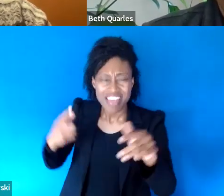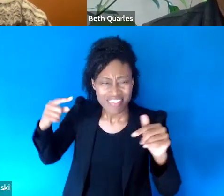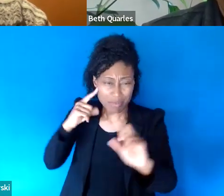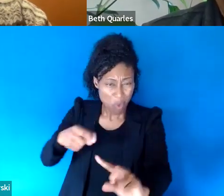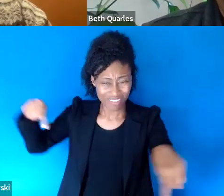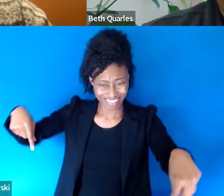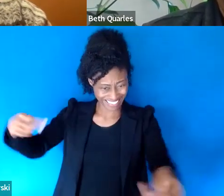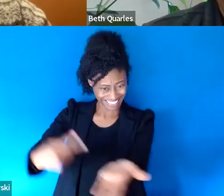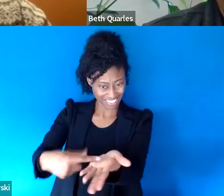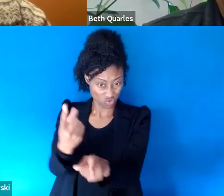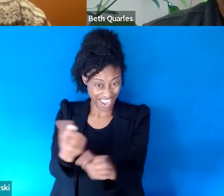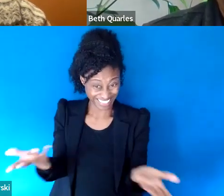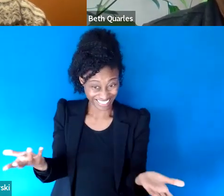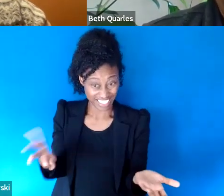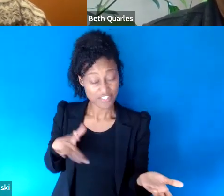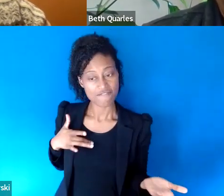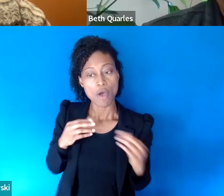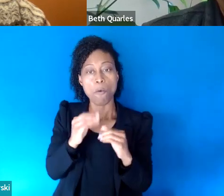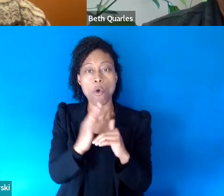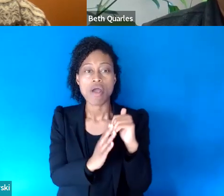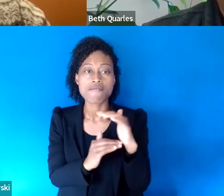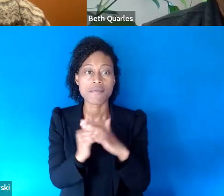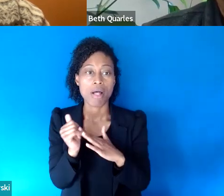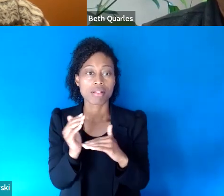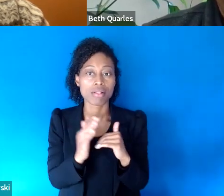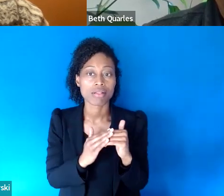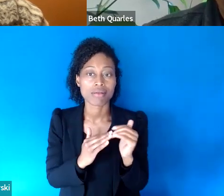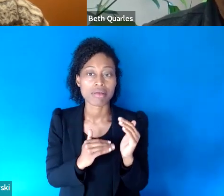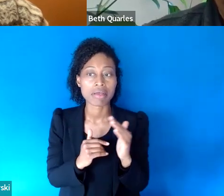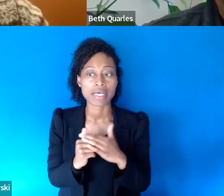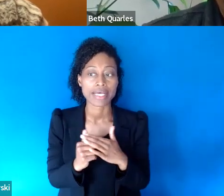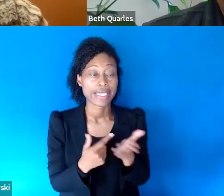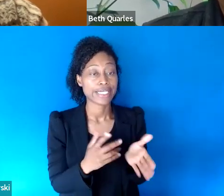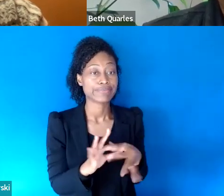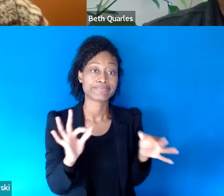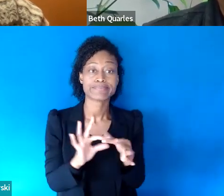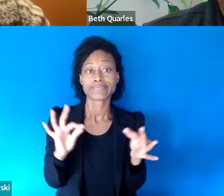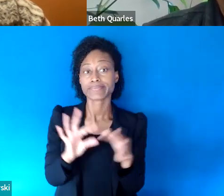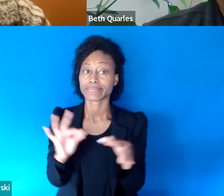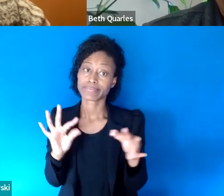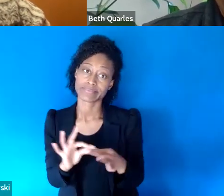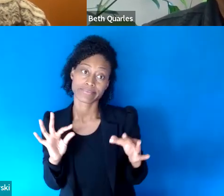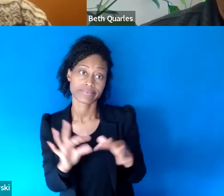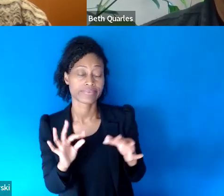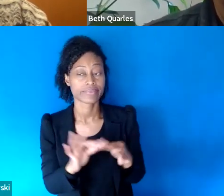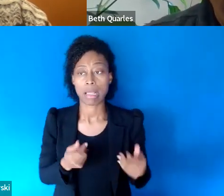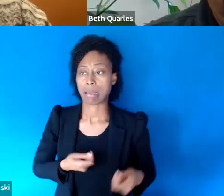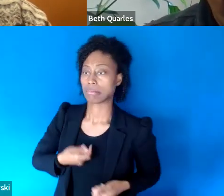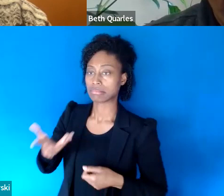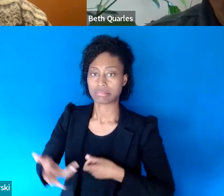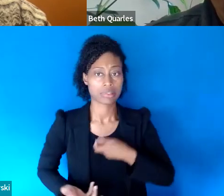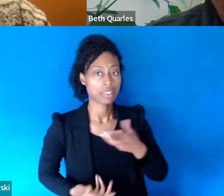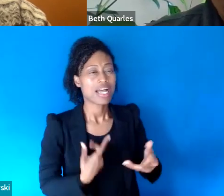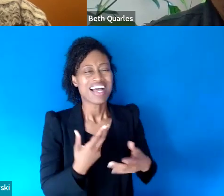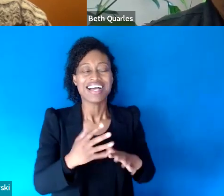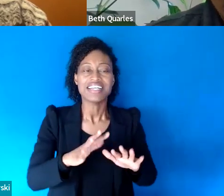is that you begin to feel comfortable in talking to other